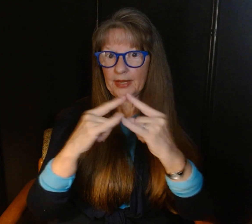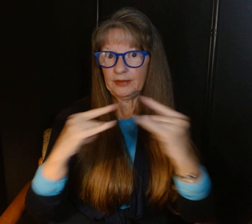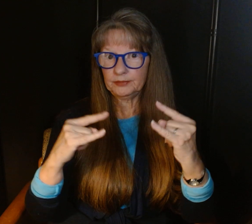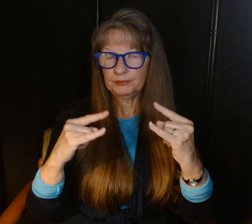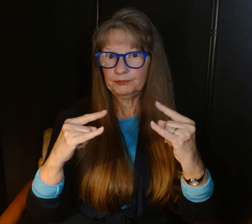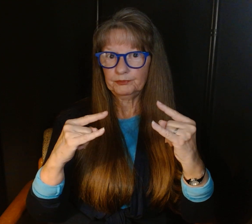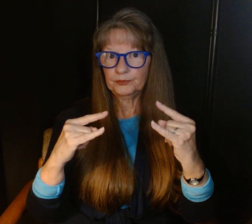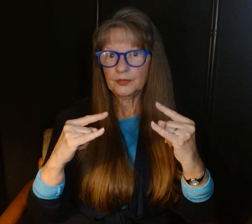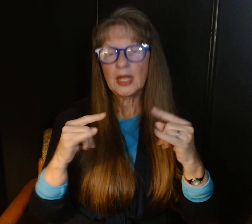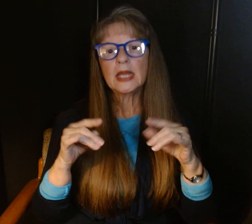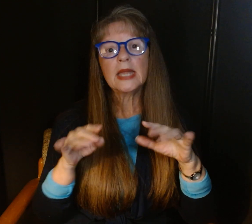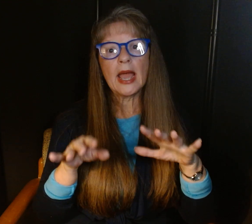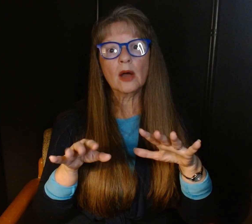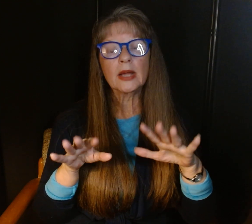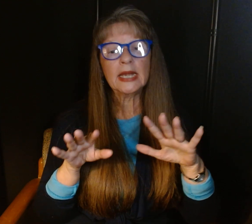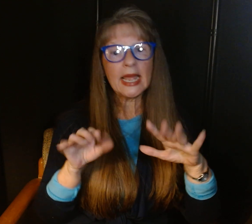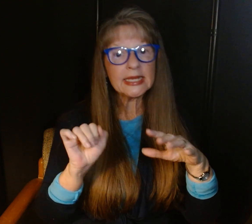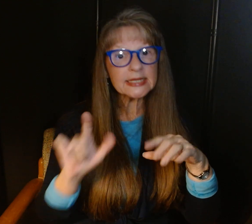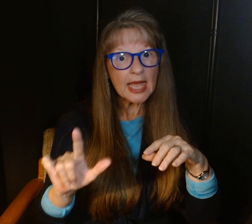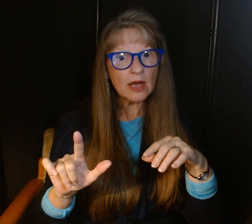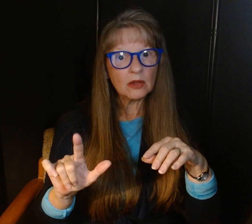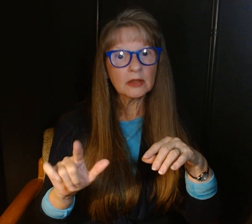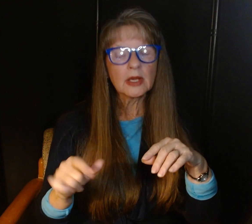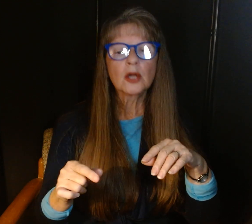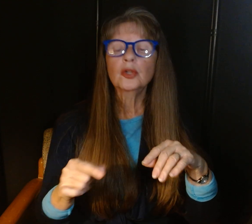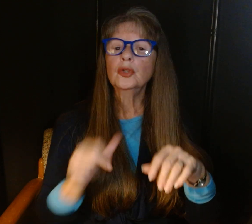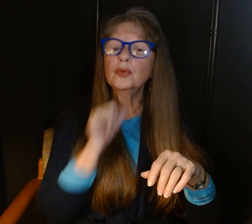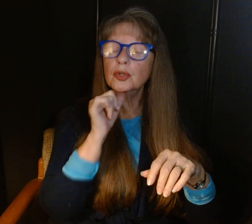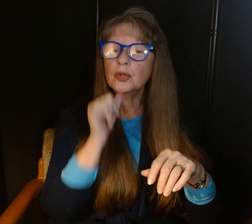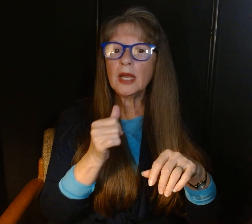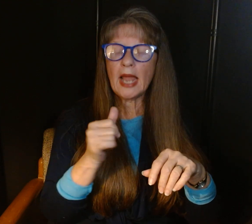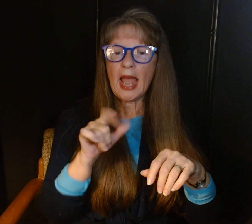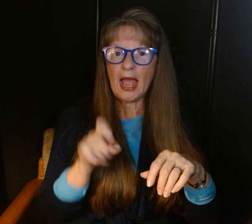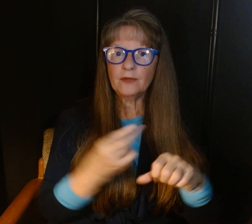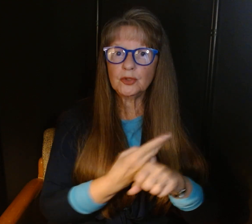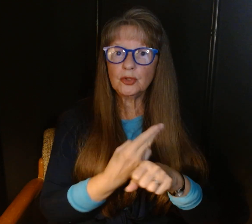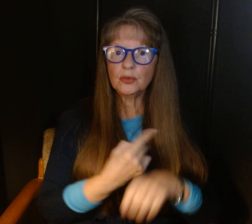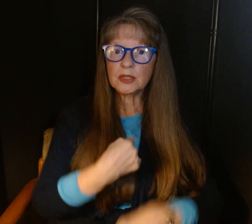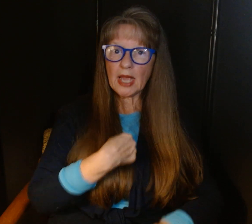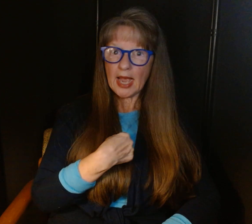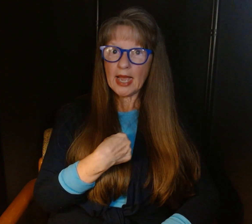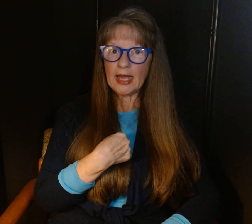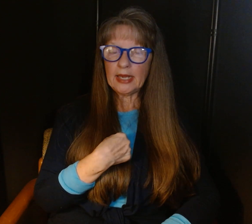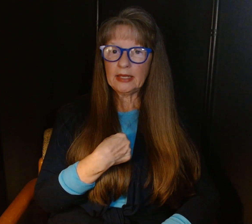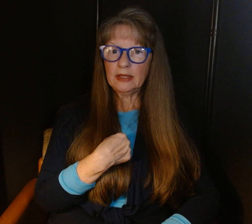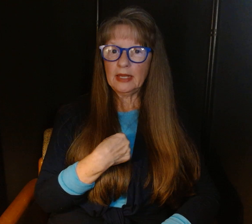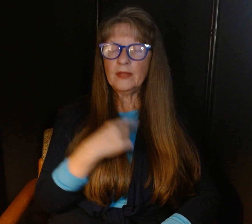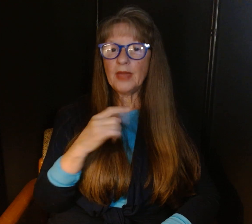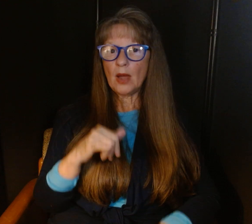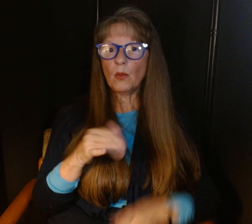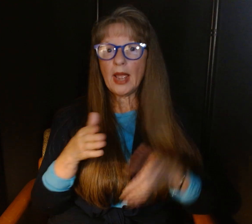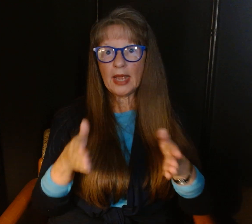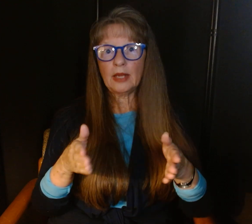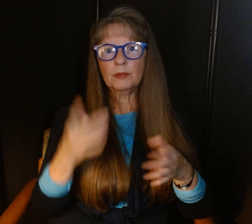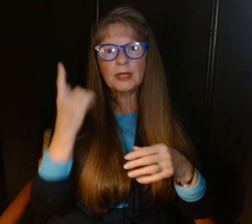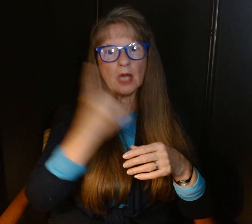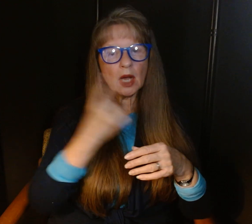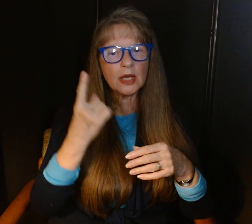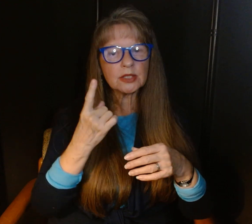camping. Now, in ASL, you do not have to use I in that way, because if